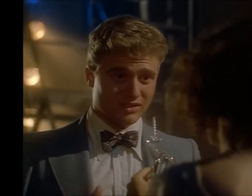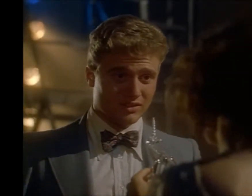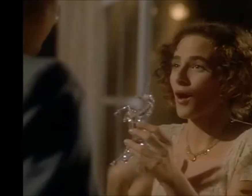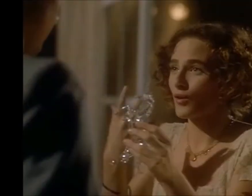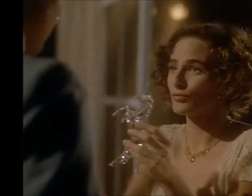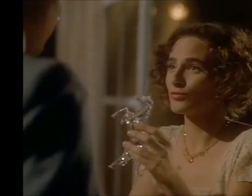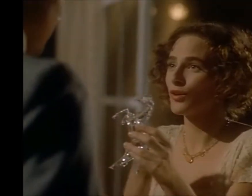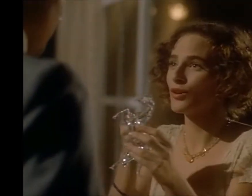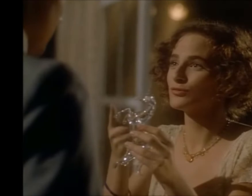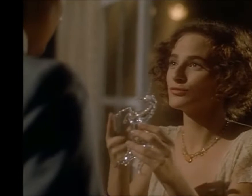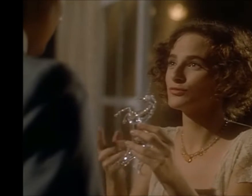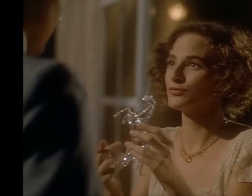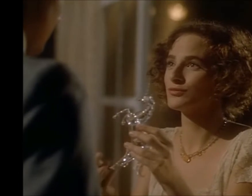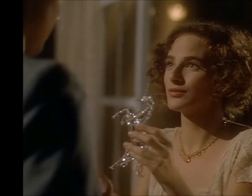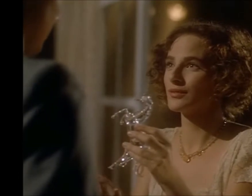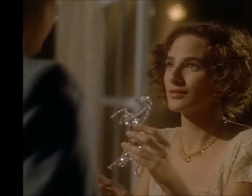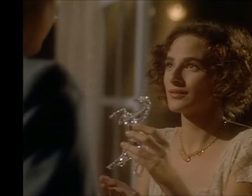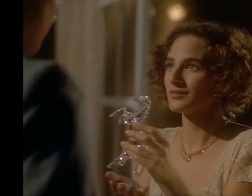Oh, go on. I trust you with him.